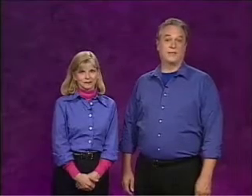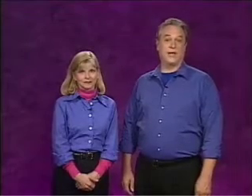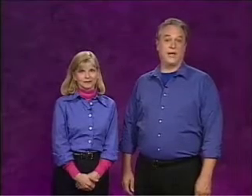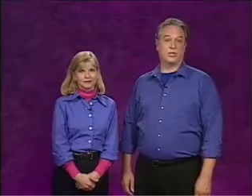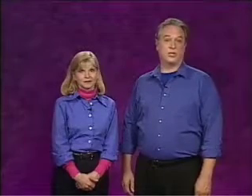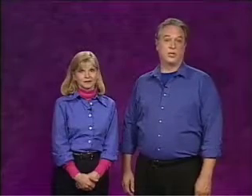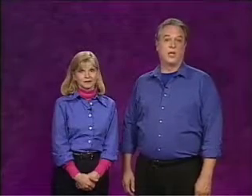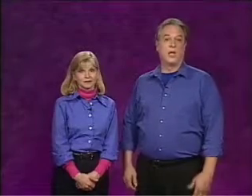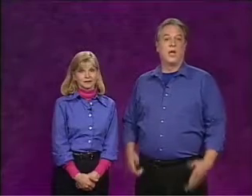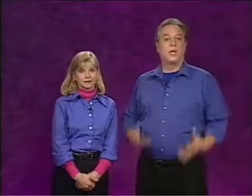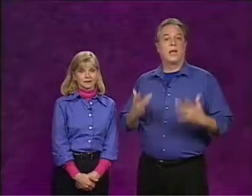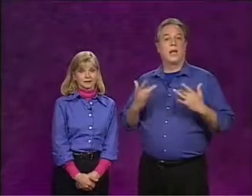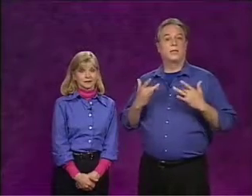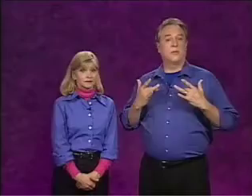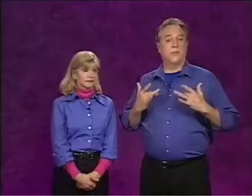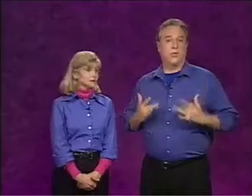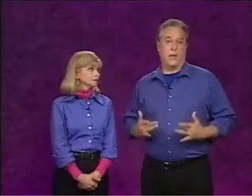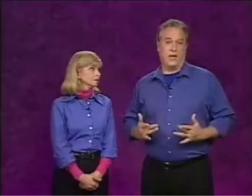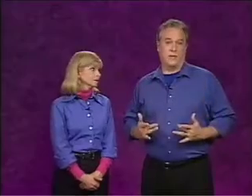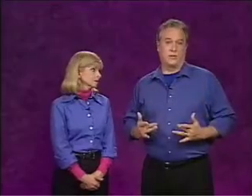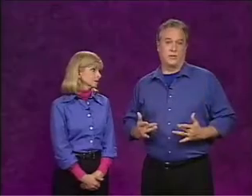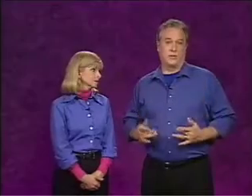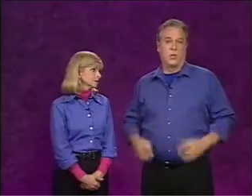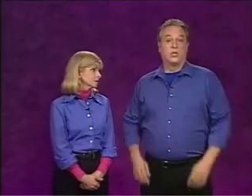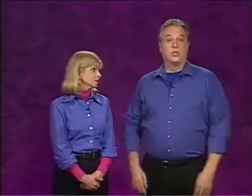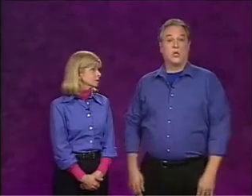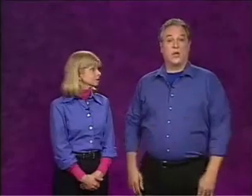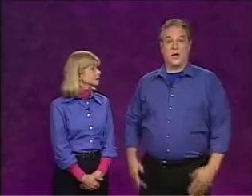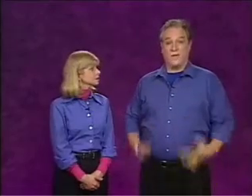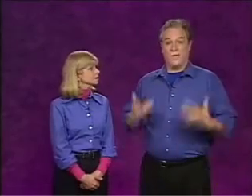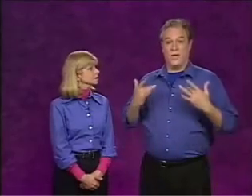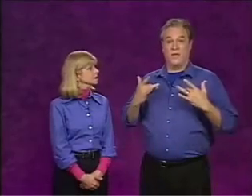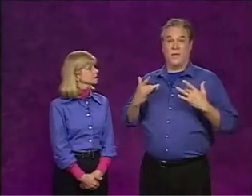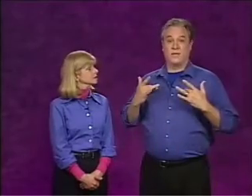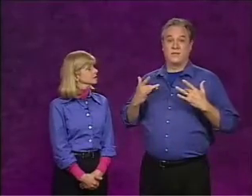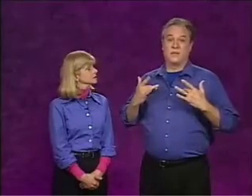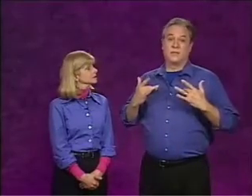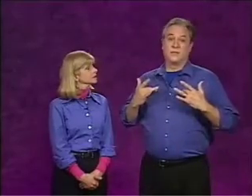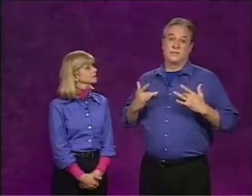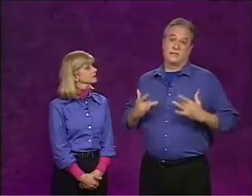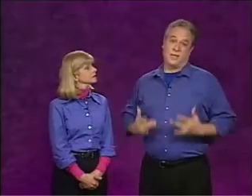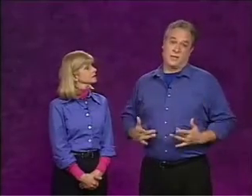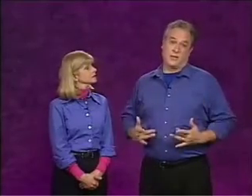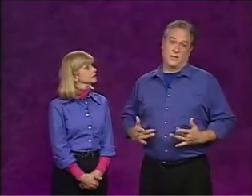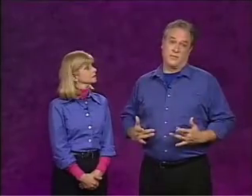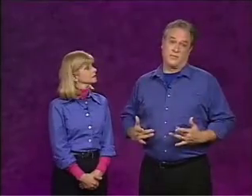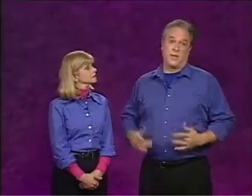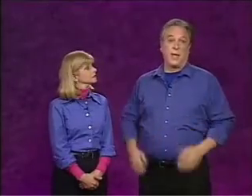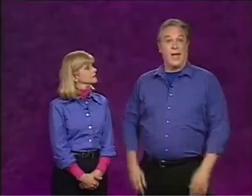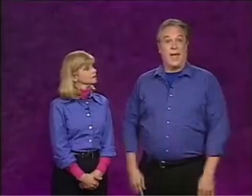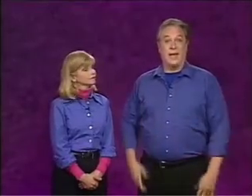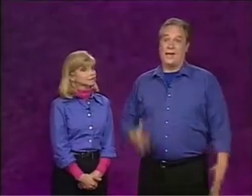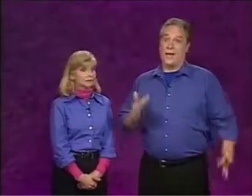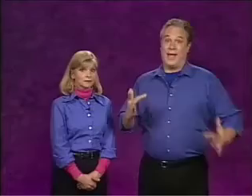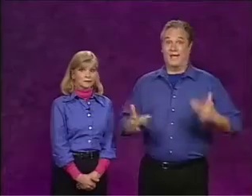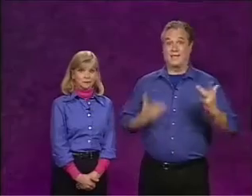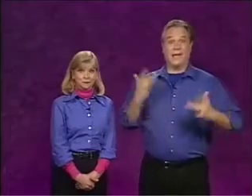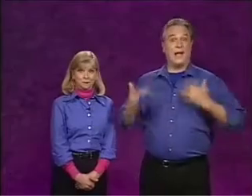in action, like depressed, showing our feelings sink, and